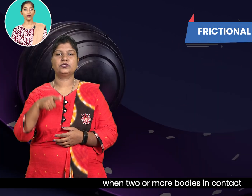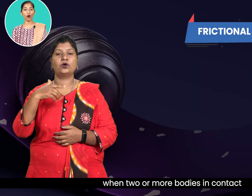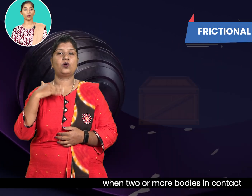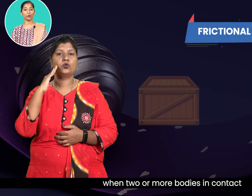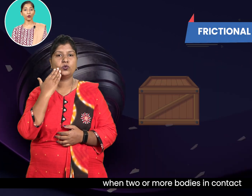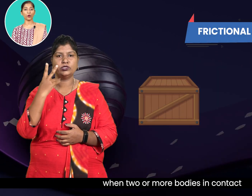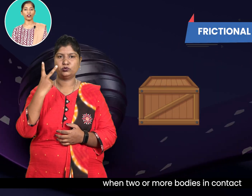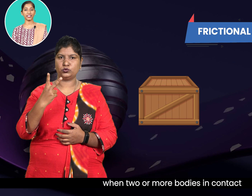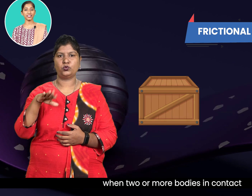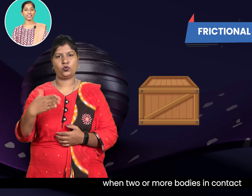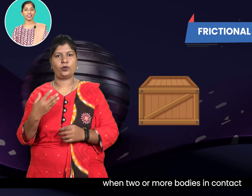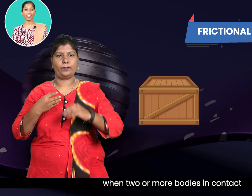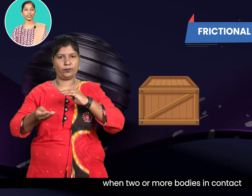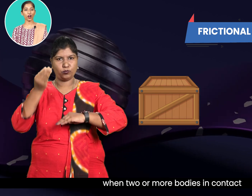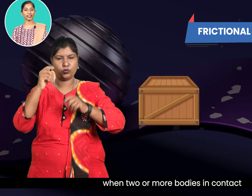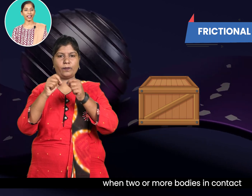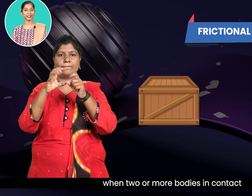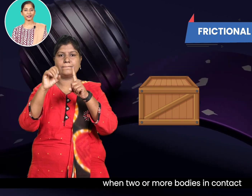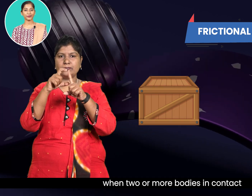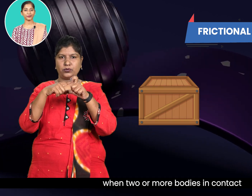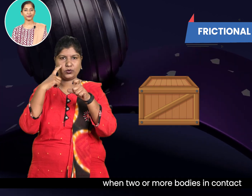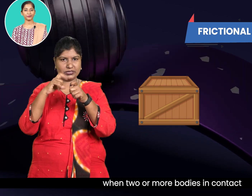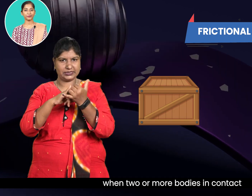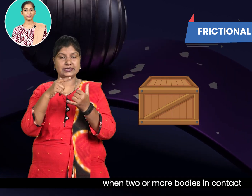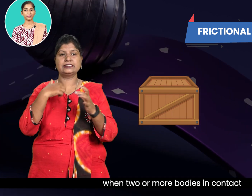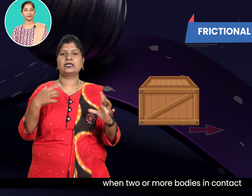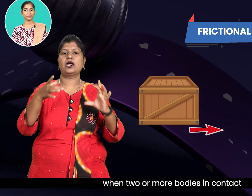when two or more bodies in contact